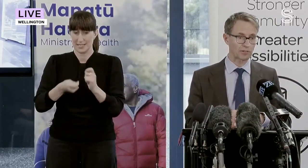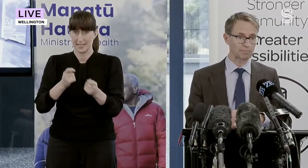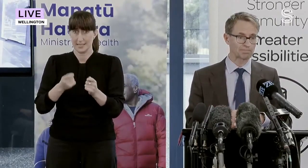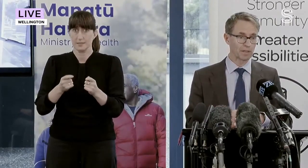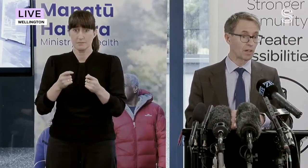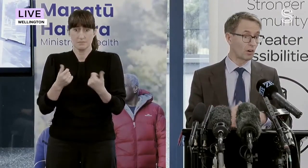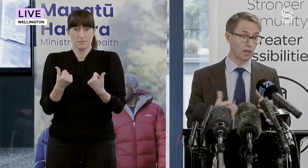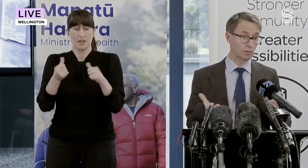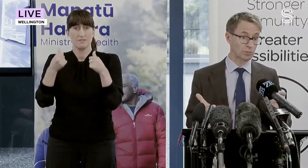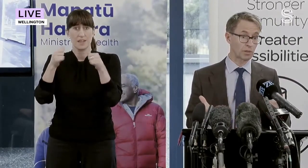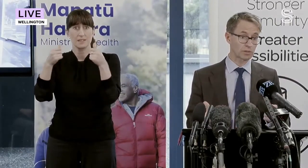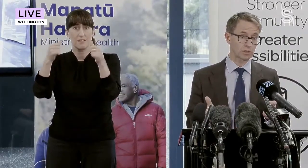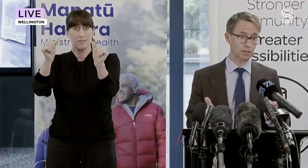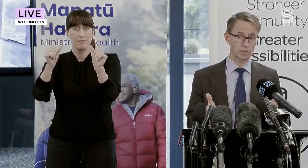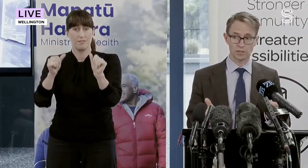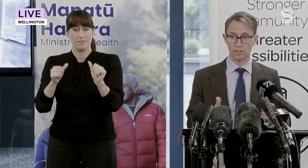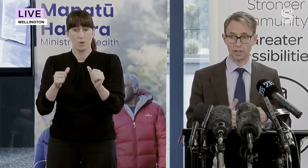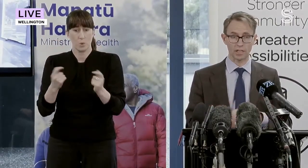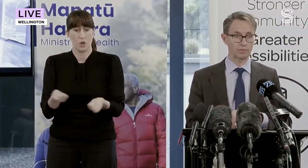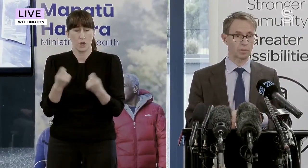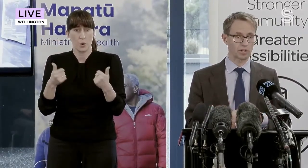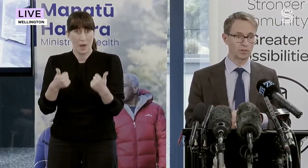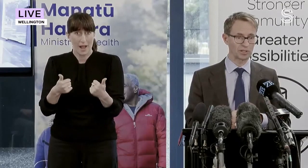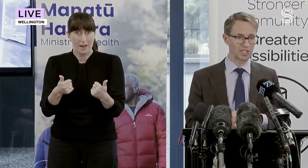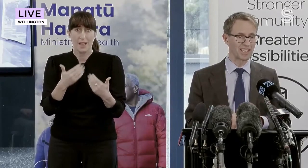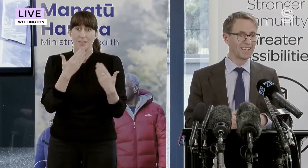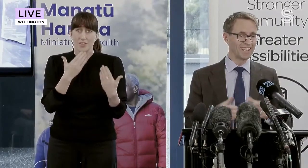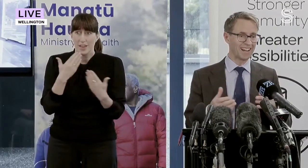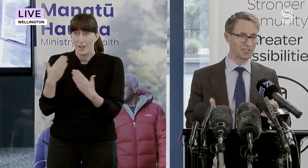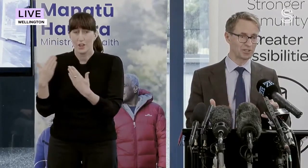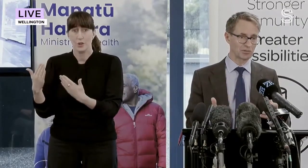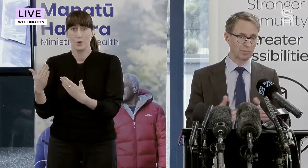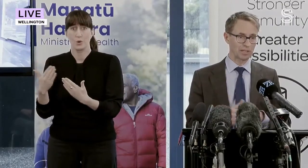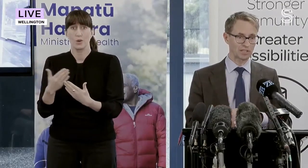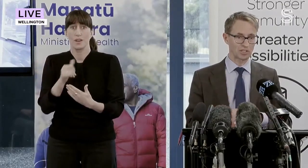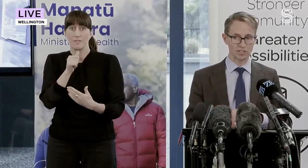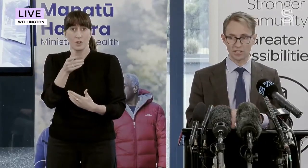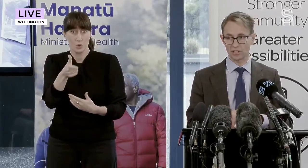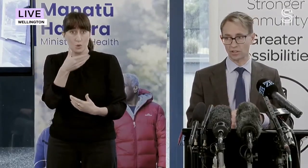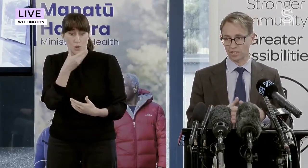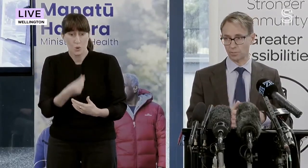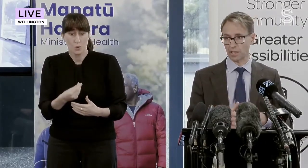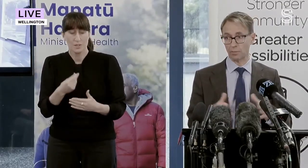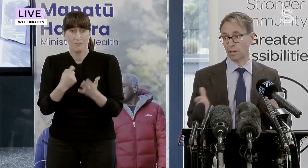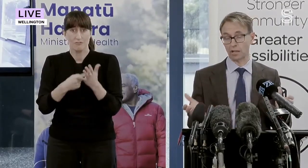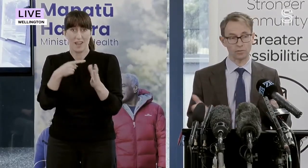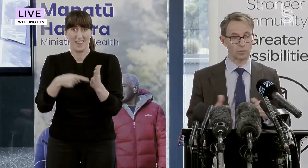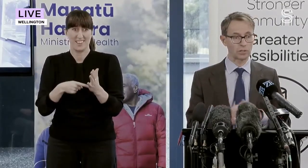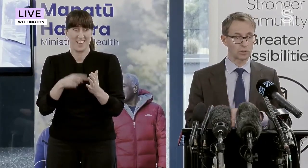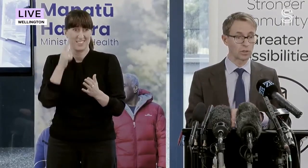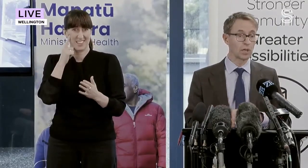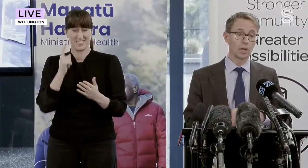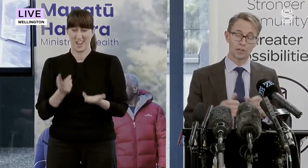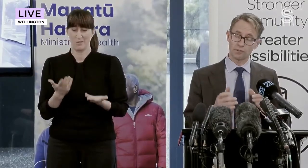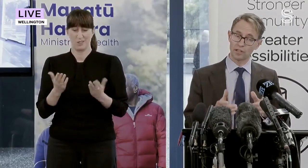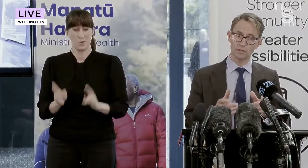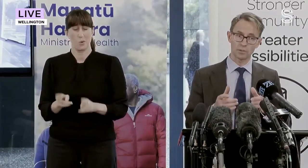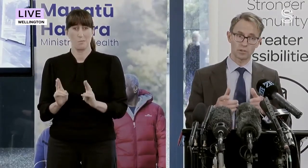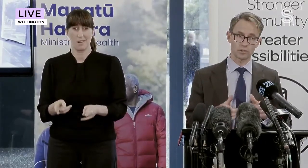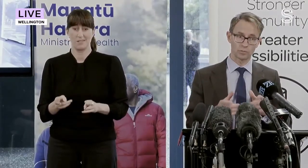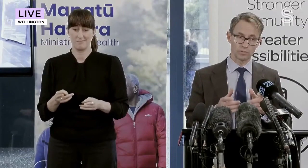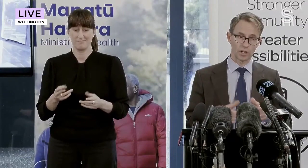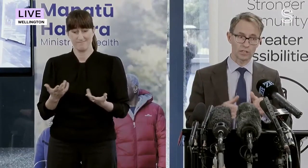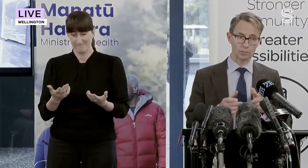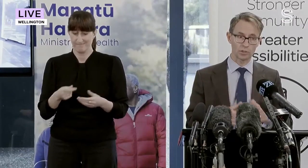of our response. And again, just to thank everybody who is using rapid antigen tests. I think it's become a part of what we do, and the fact